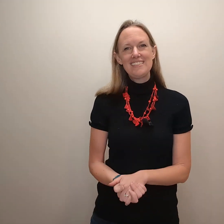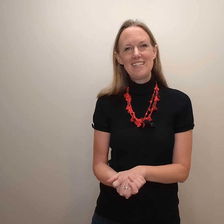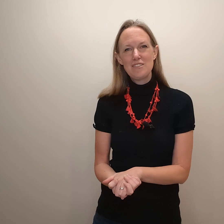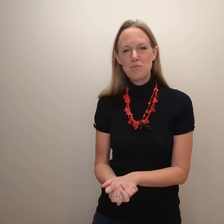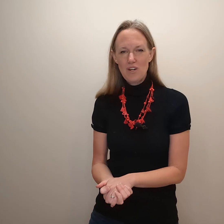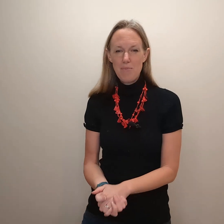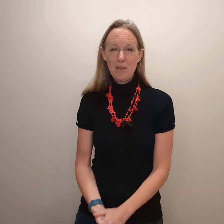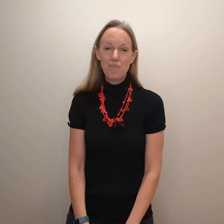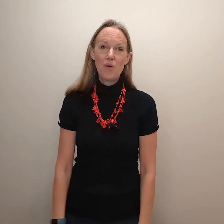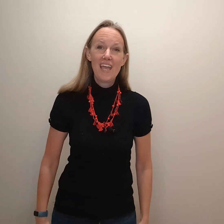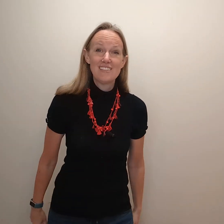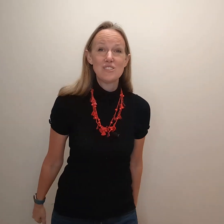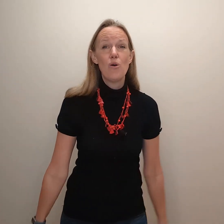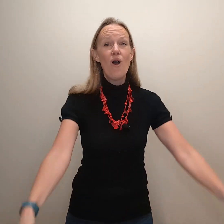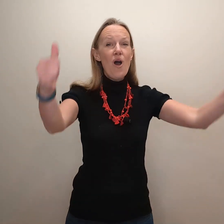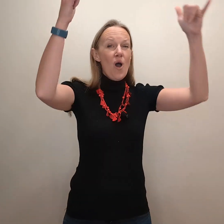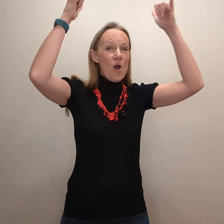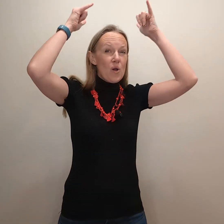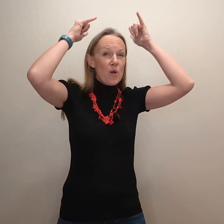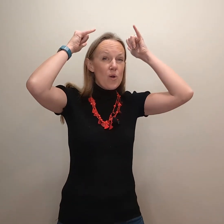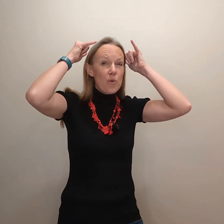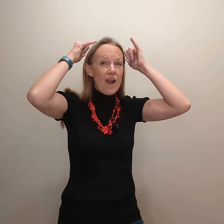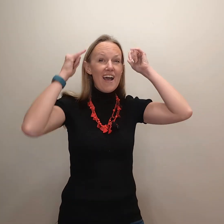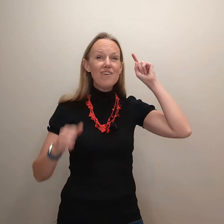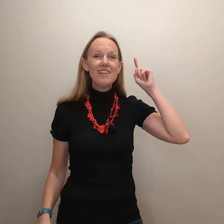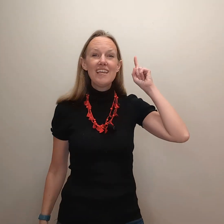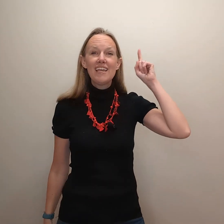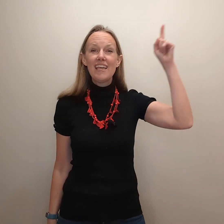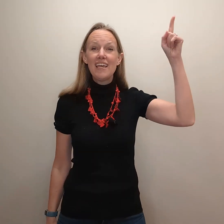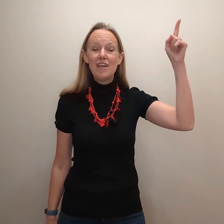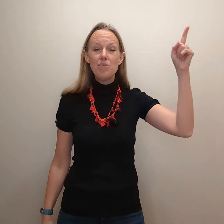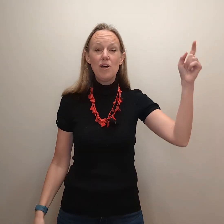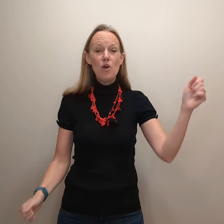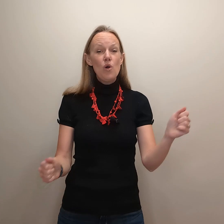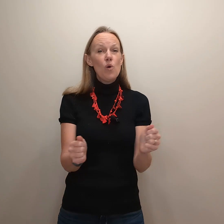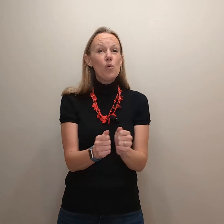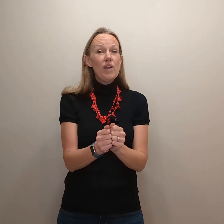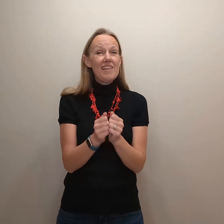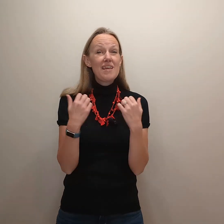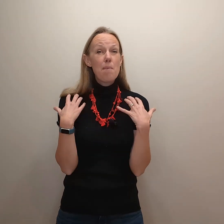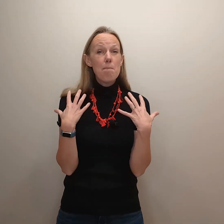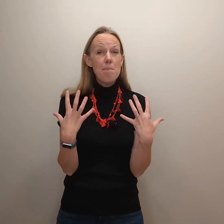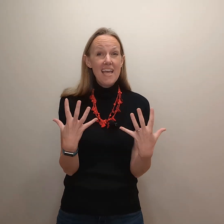consider subscribing. Okay, so crown him with